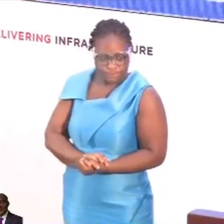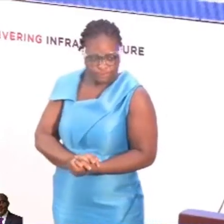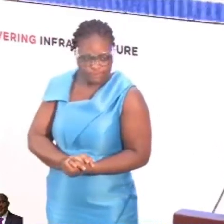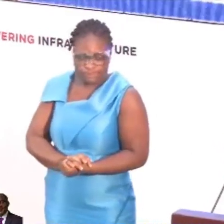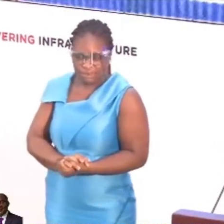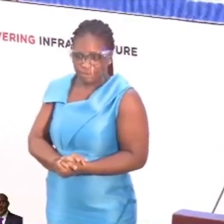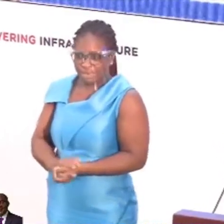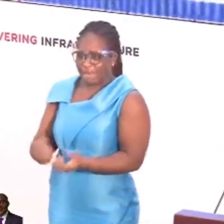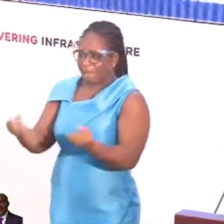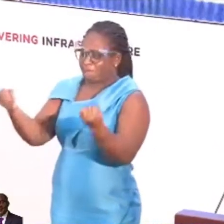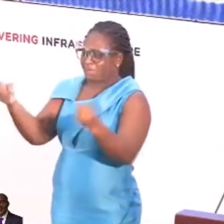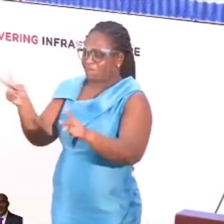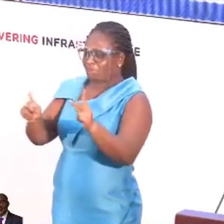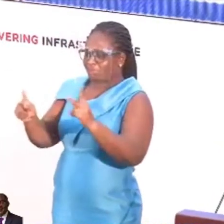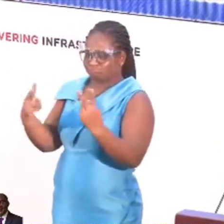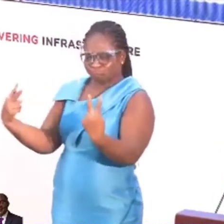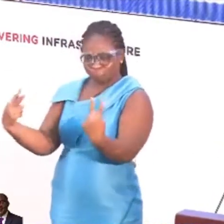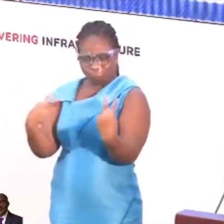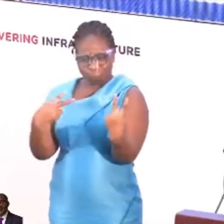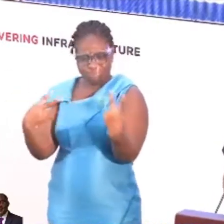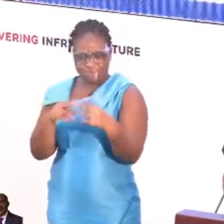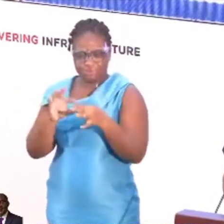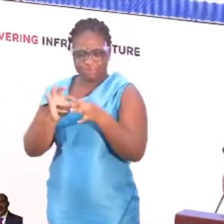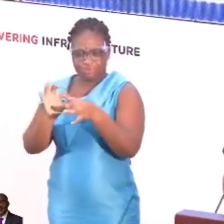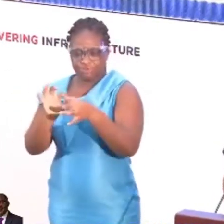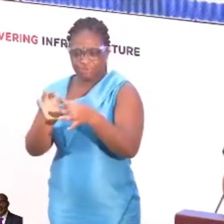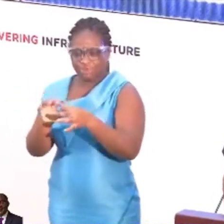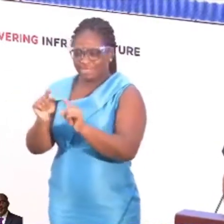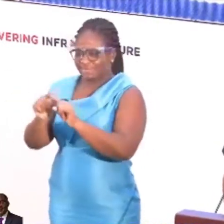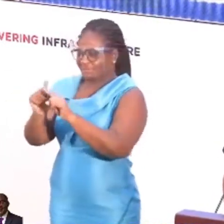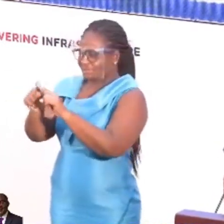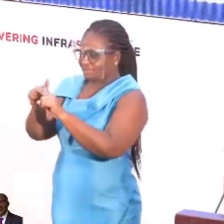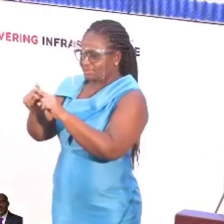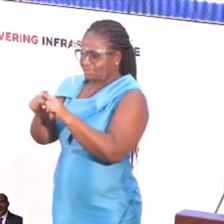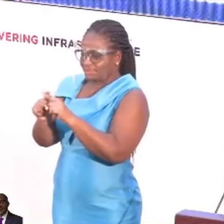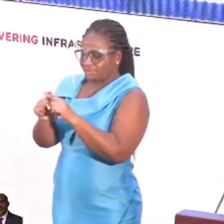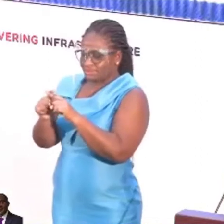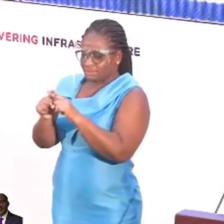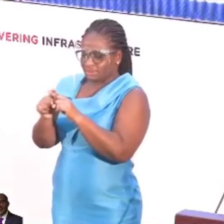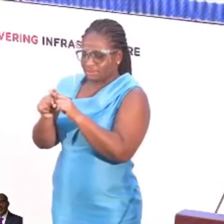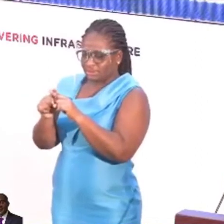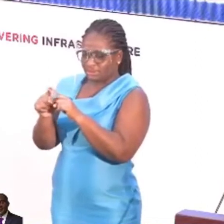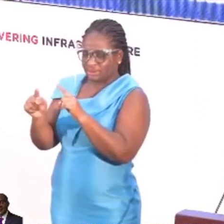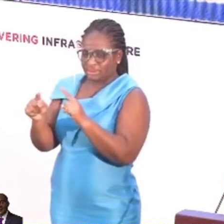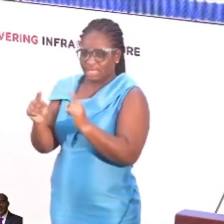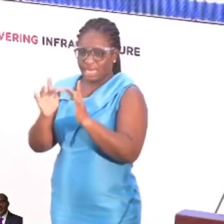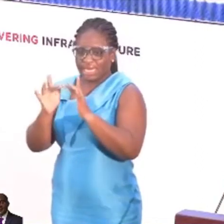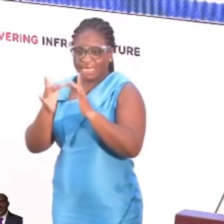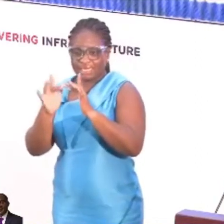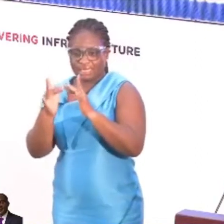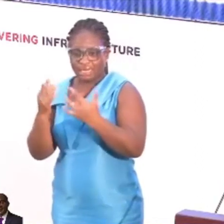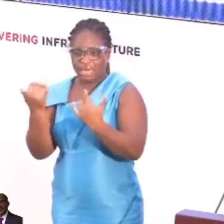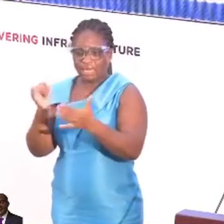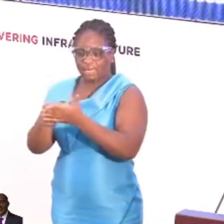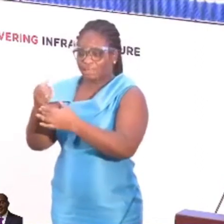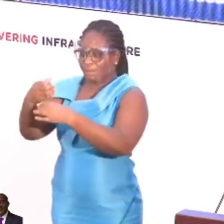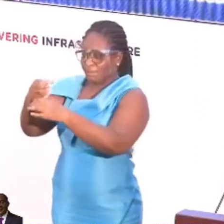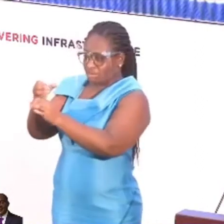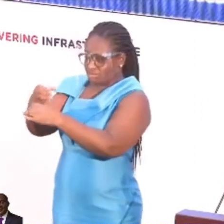The millions watching us from home can join us on the several virtual platforms that have been